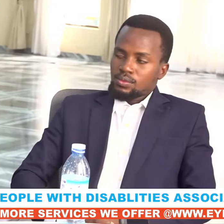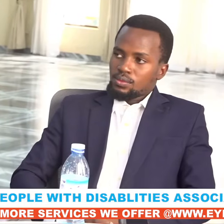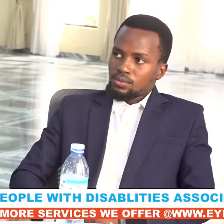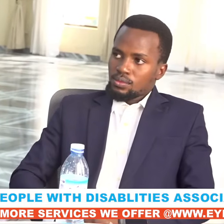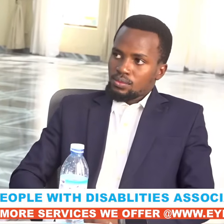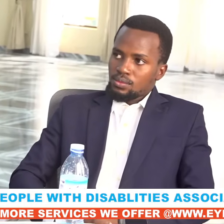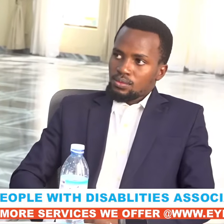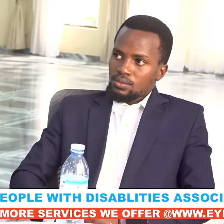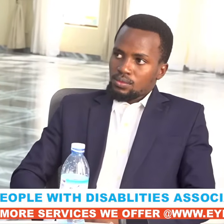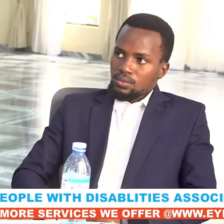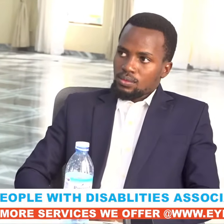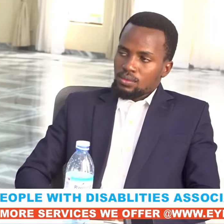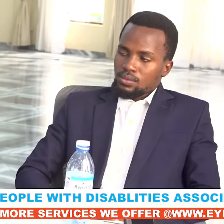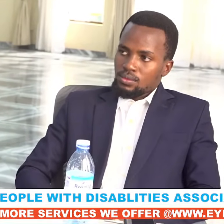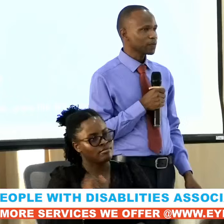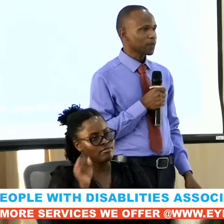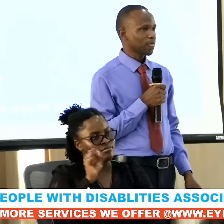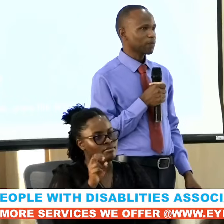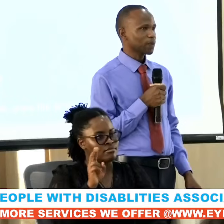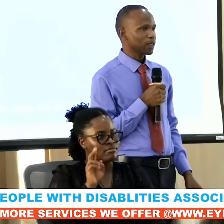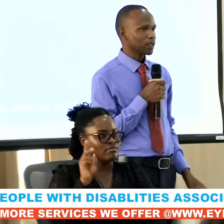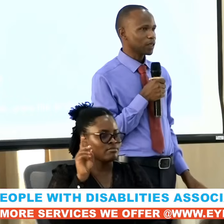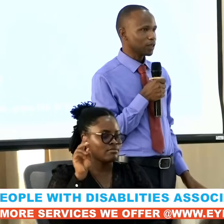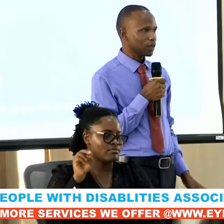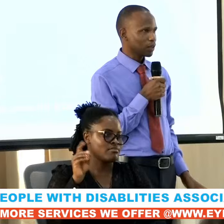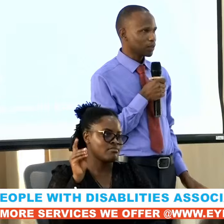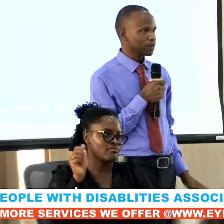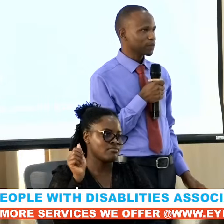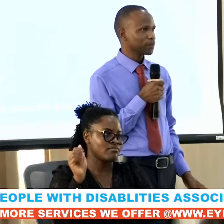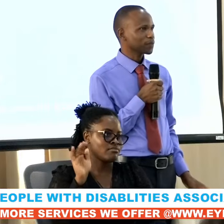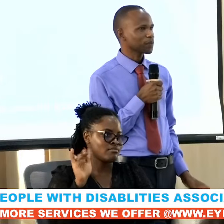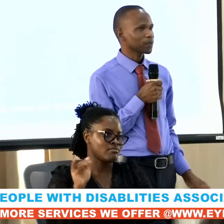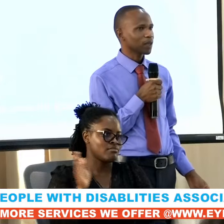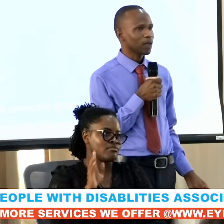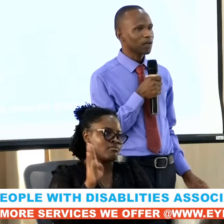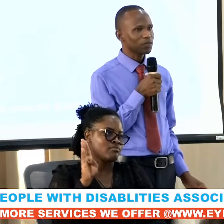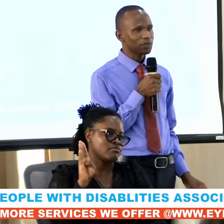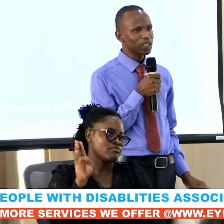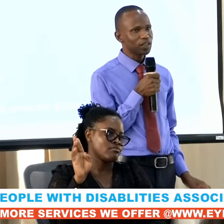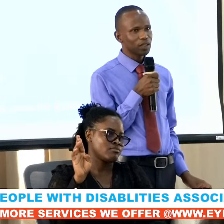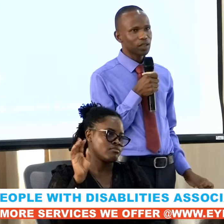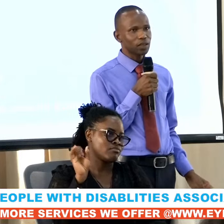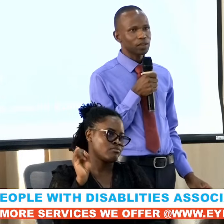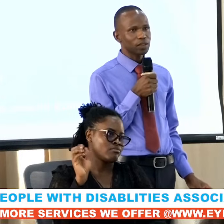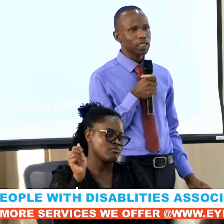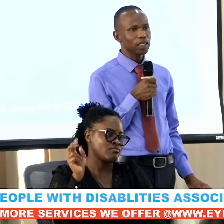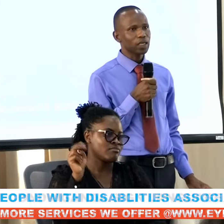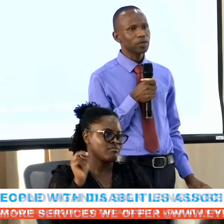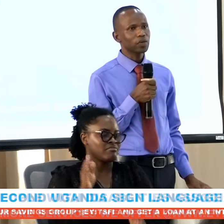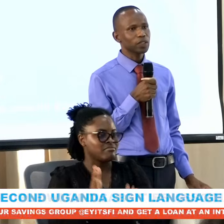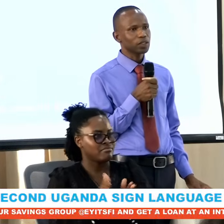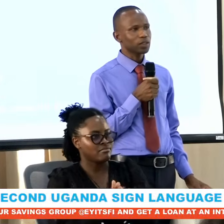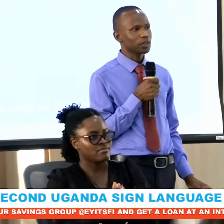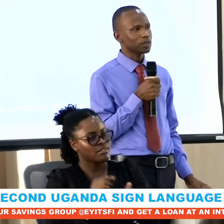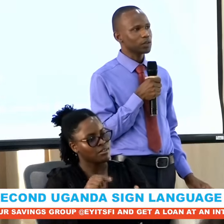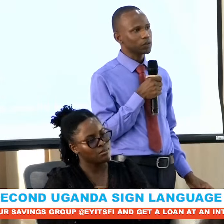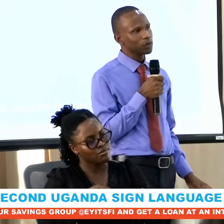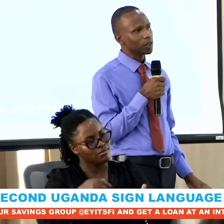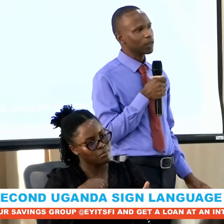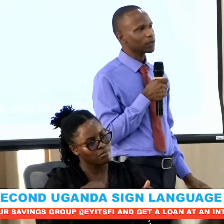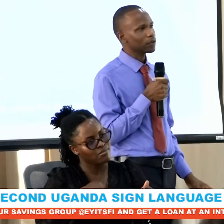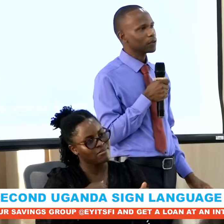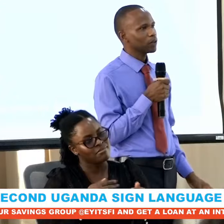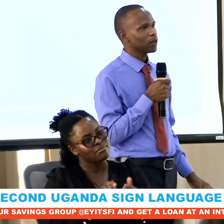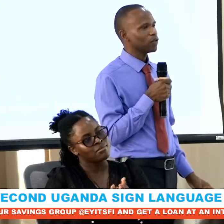My name is Sandy Bryan, and I've been the sign language